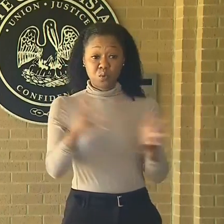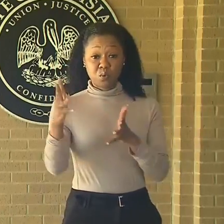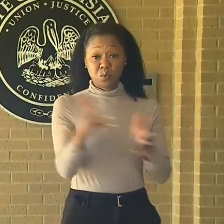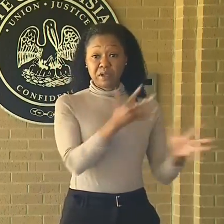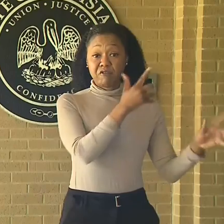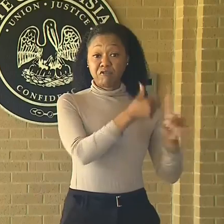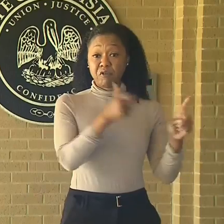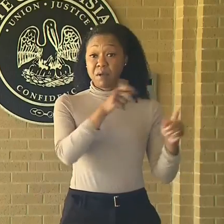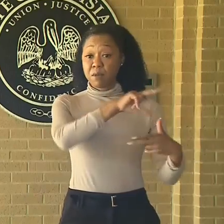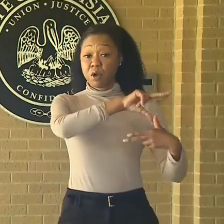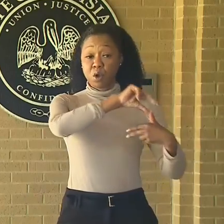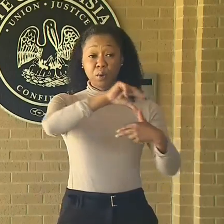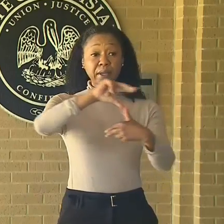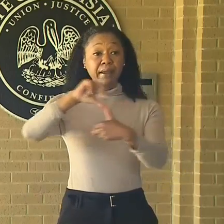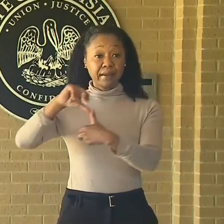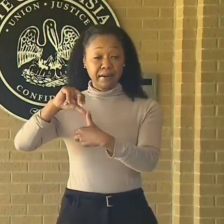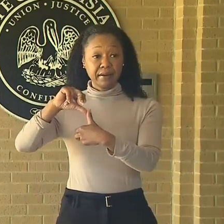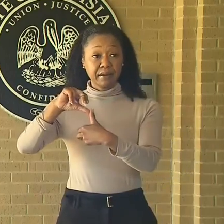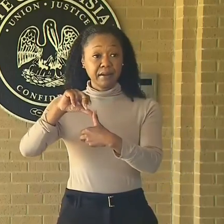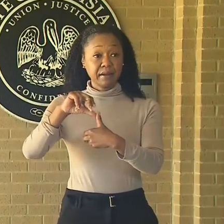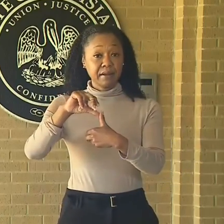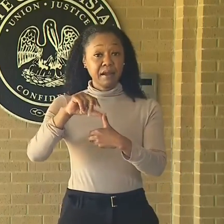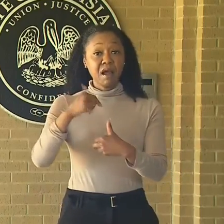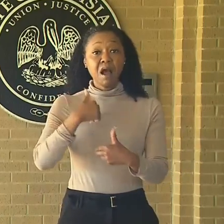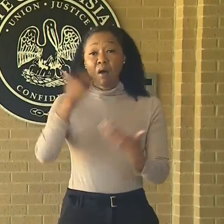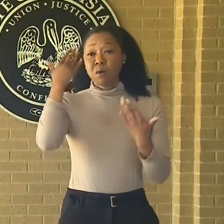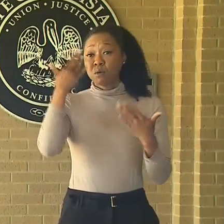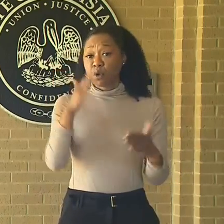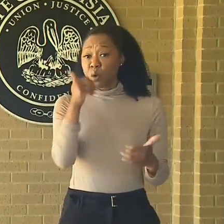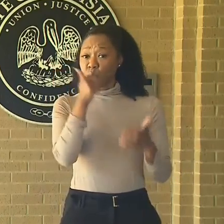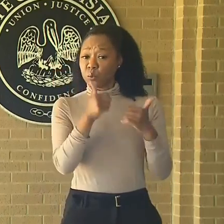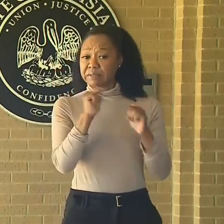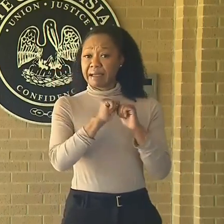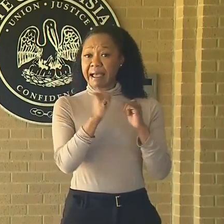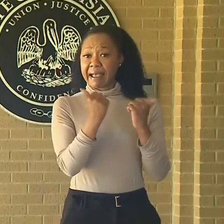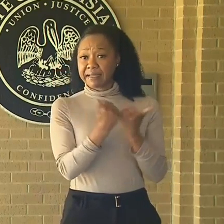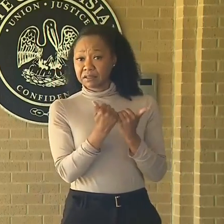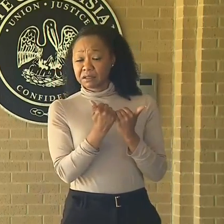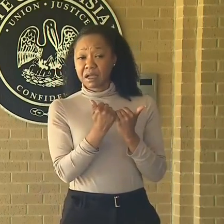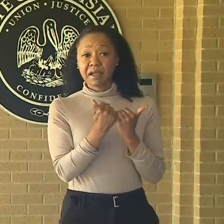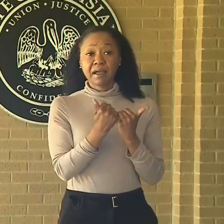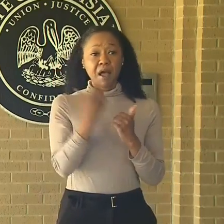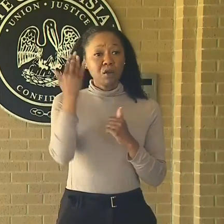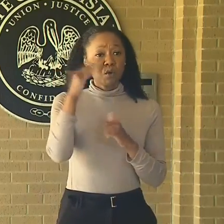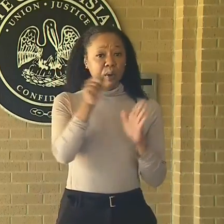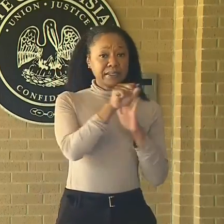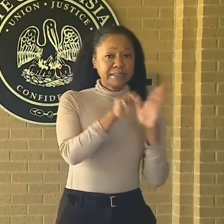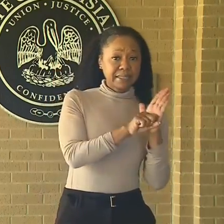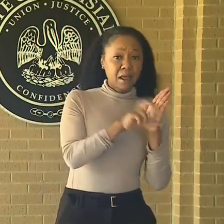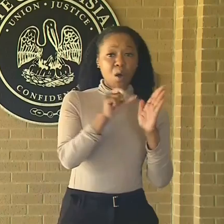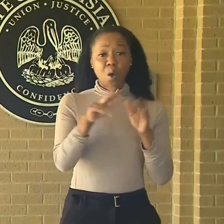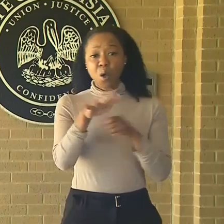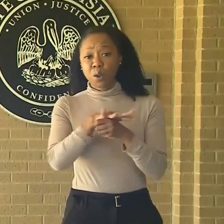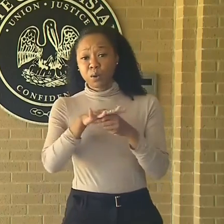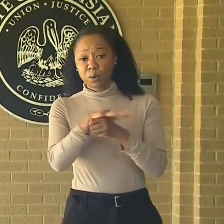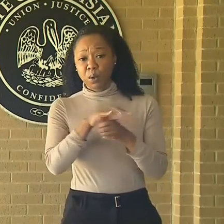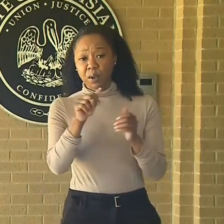hurricane, we were able, and I don't know exactly which agency, so I don't know if this was a state agency or local